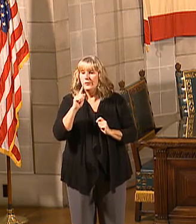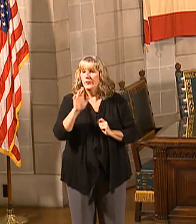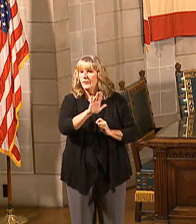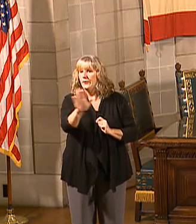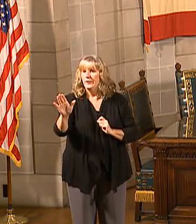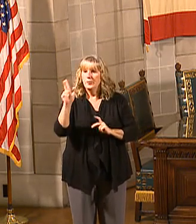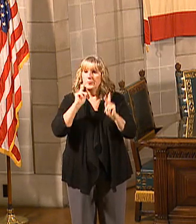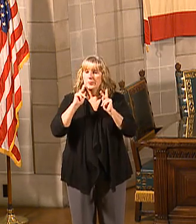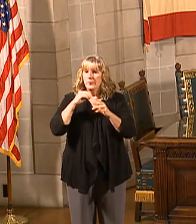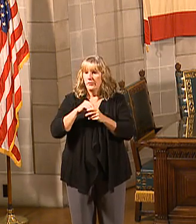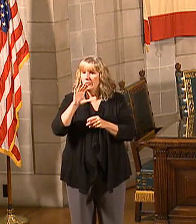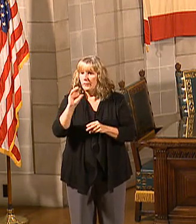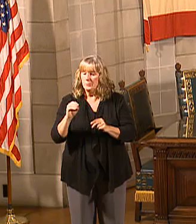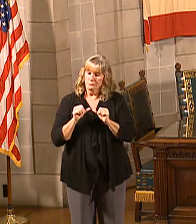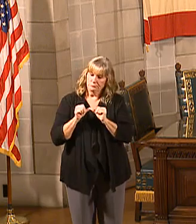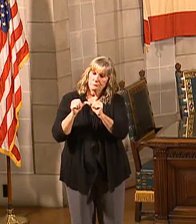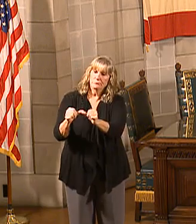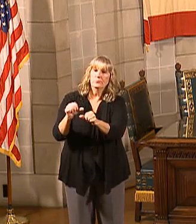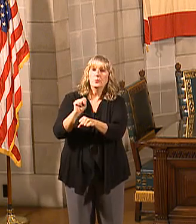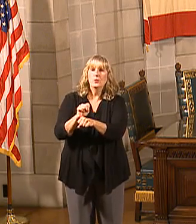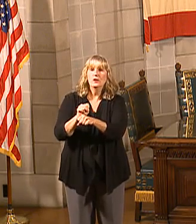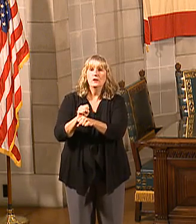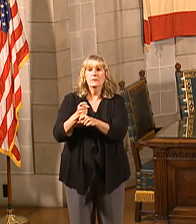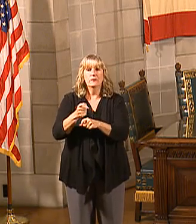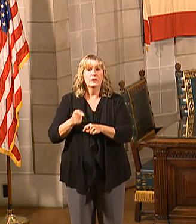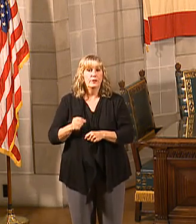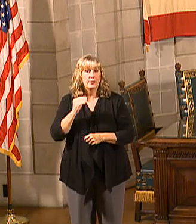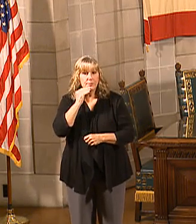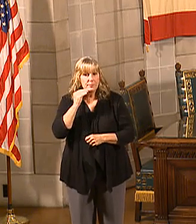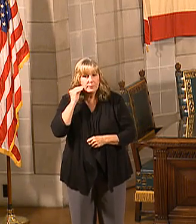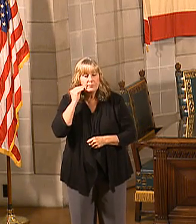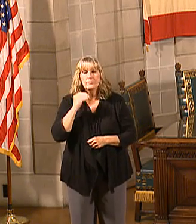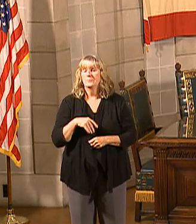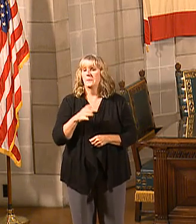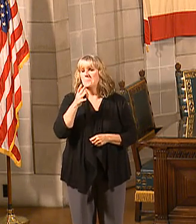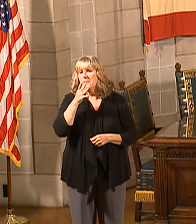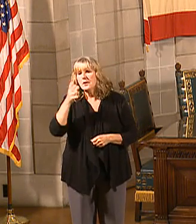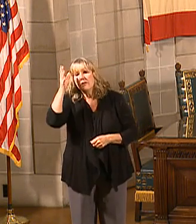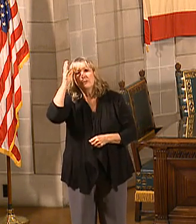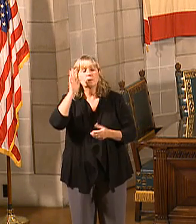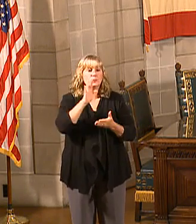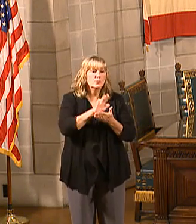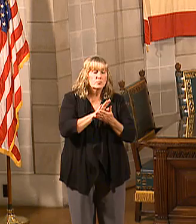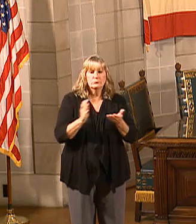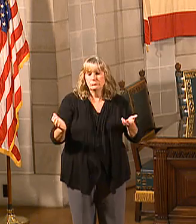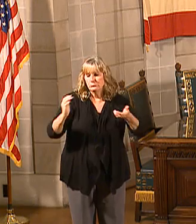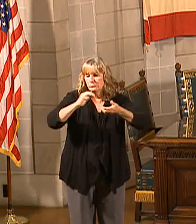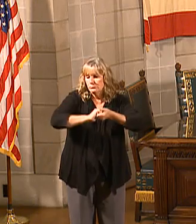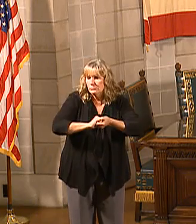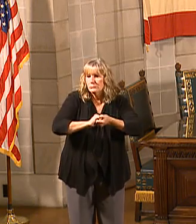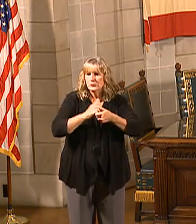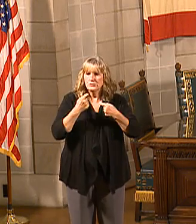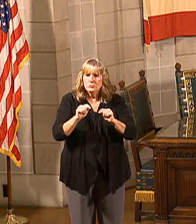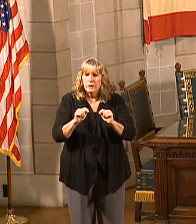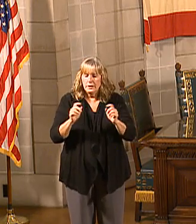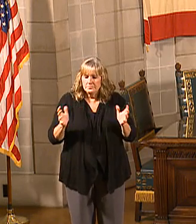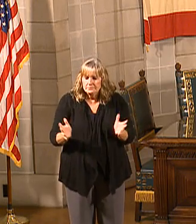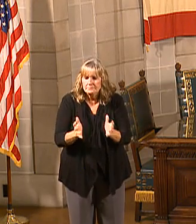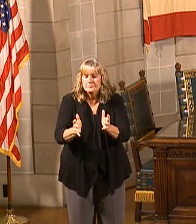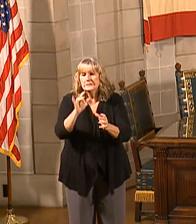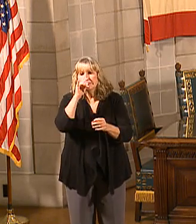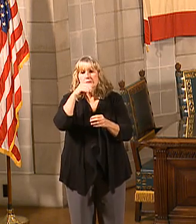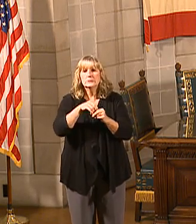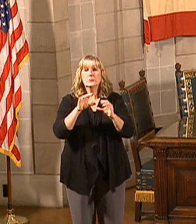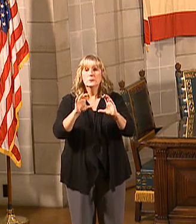their companies to be able to work from home. It's parents and schools working together to get kids back in classrooms, our